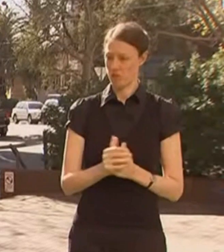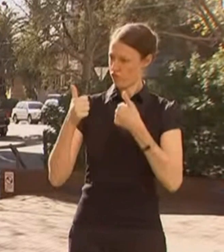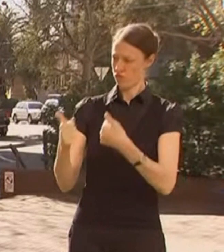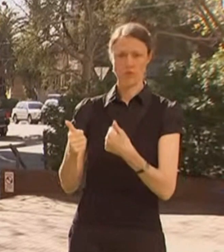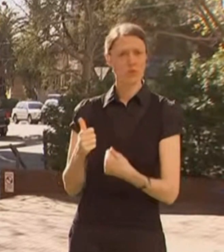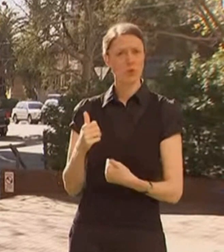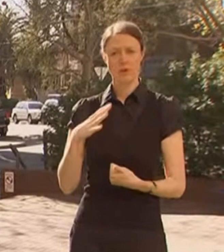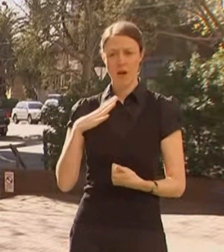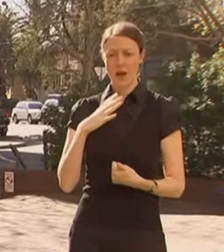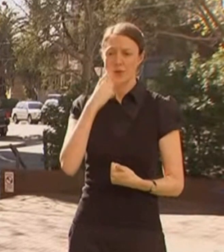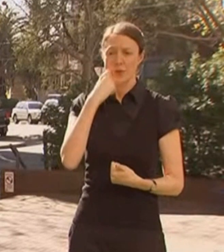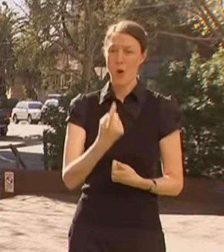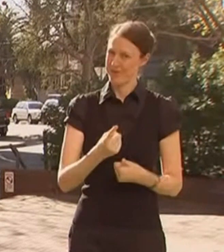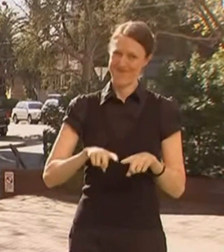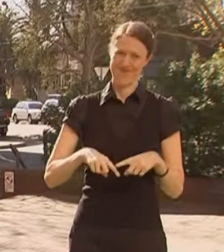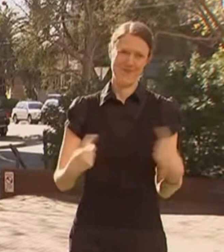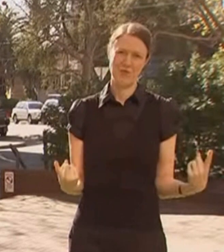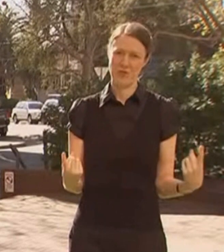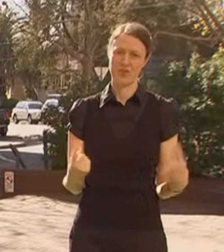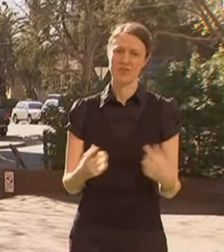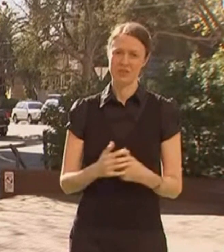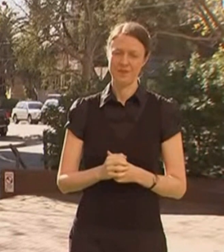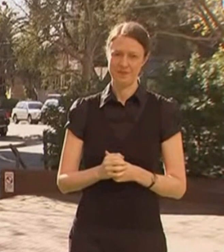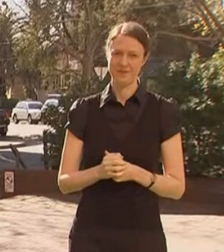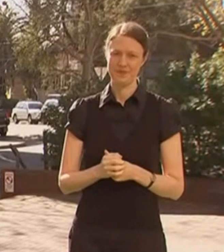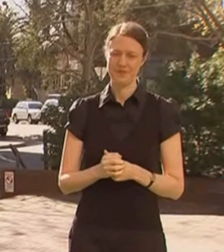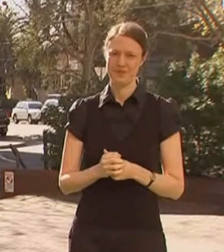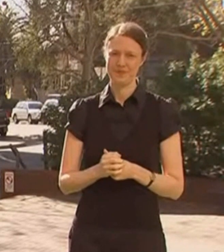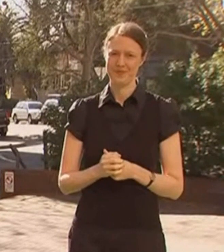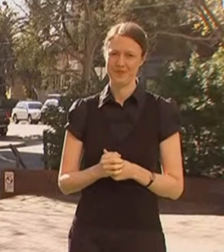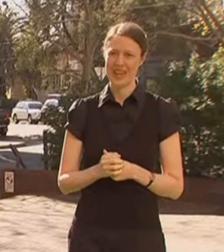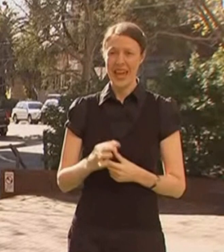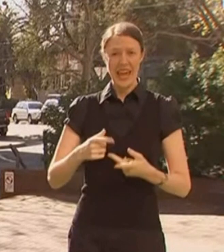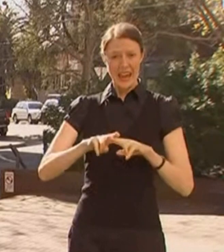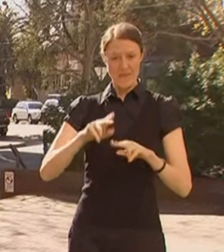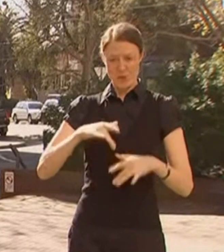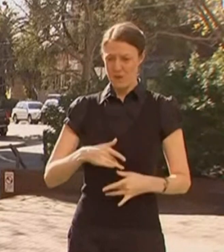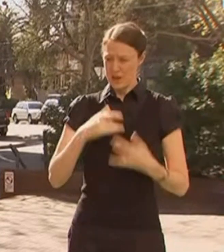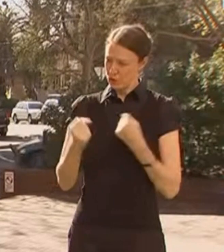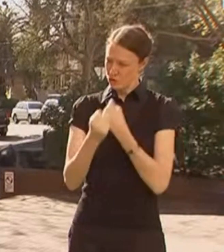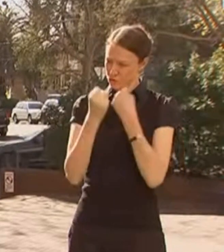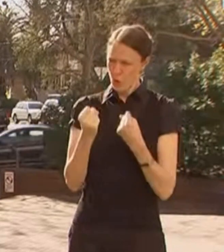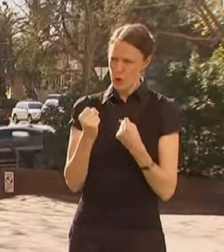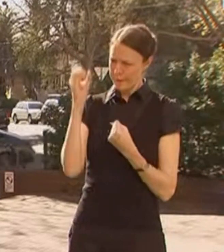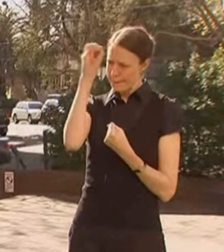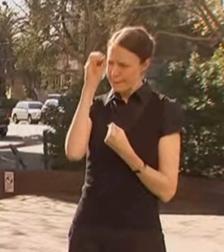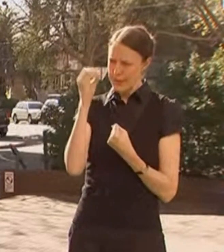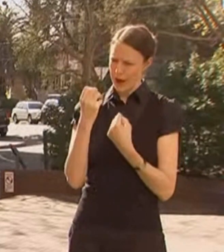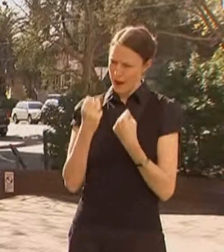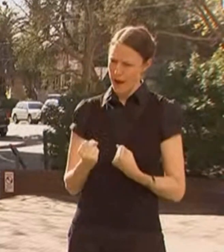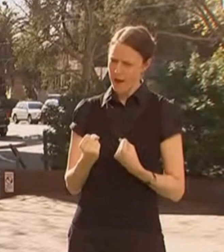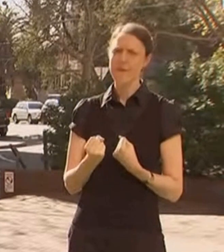is deemed an illegal act. And again, we saw during the week people express themselves in